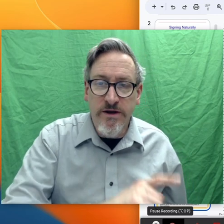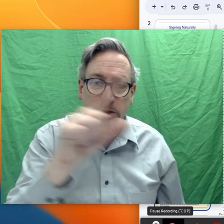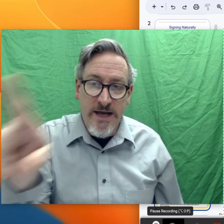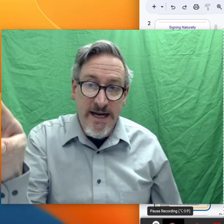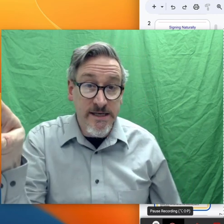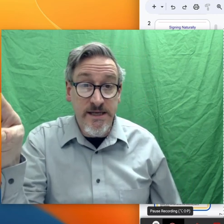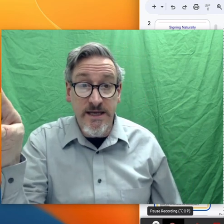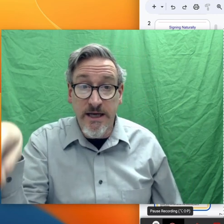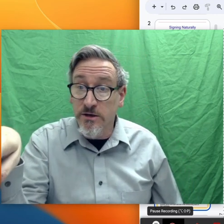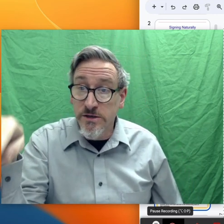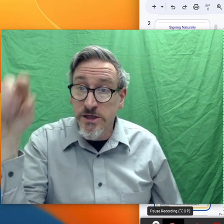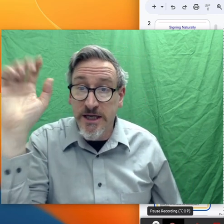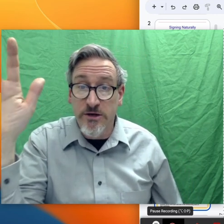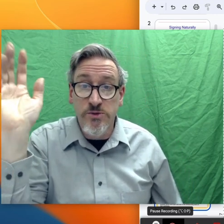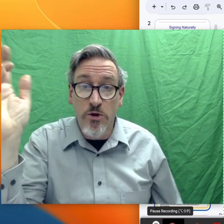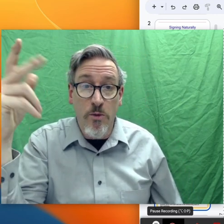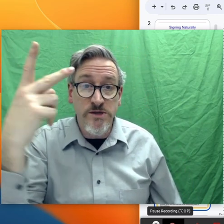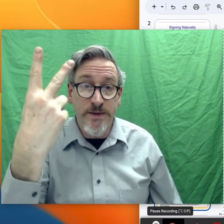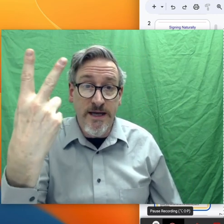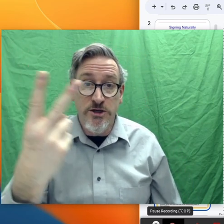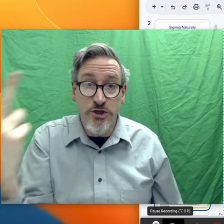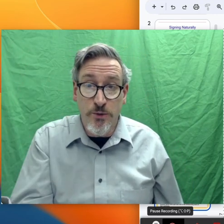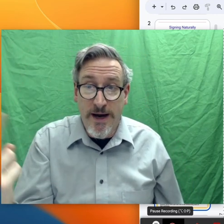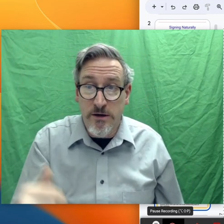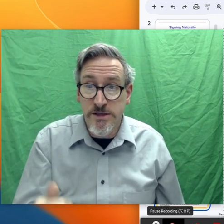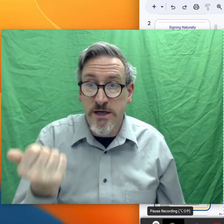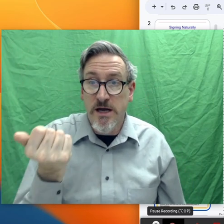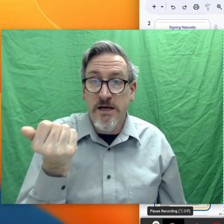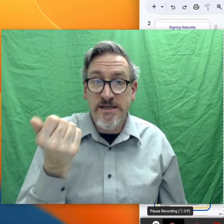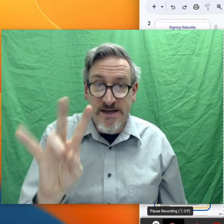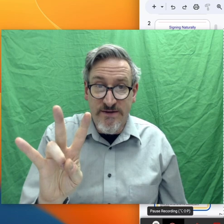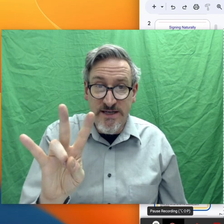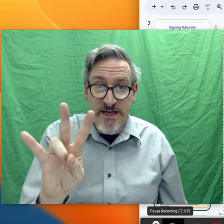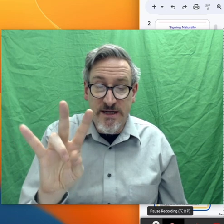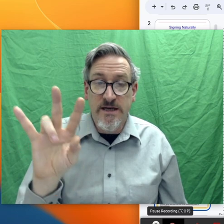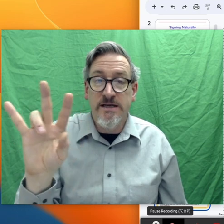one thing to look at is the years. Years will always be in 2 pairs.